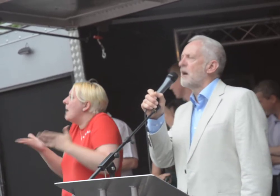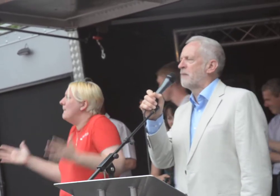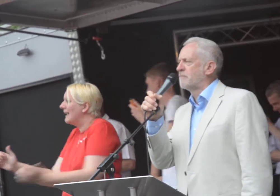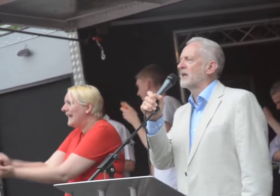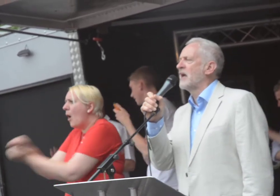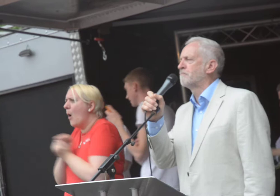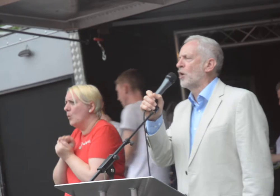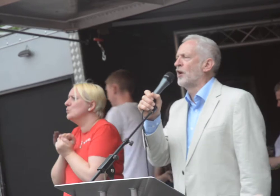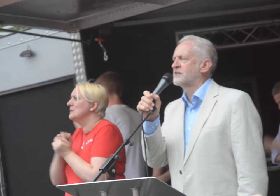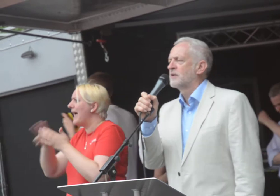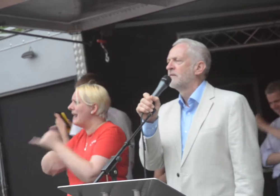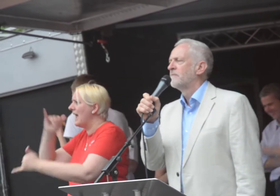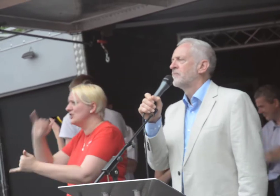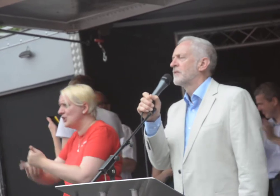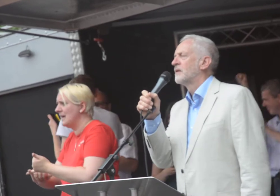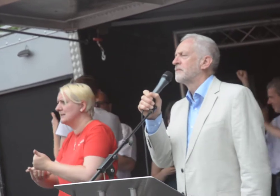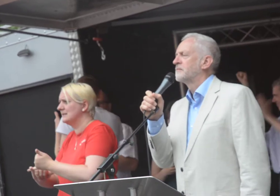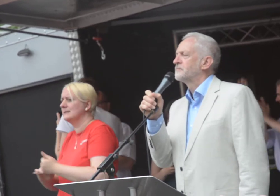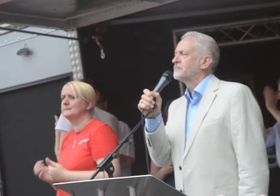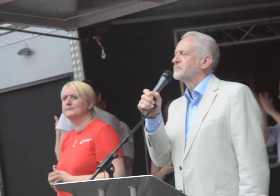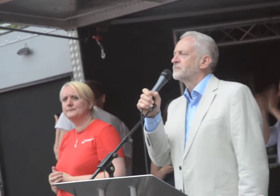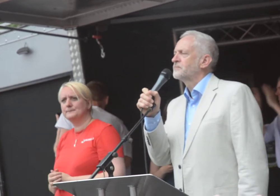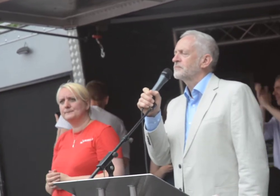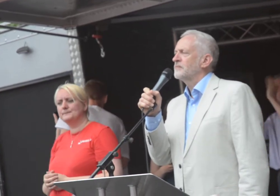in it are publicly employed.